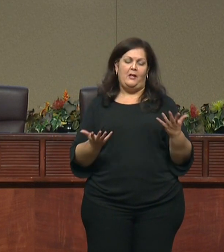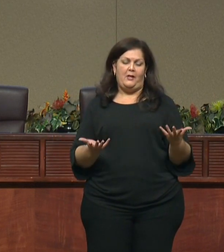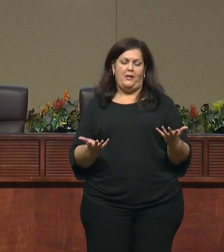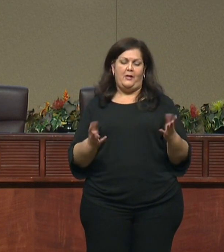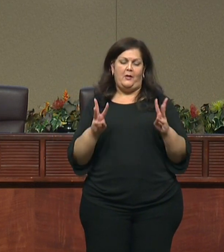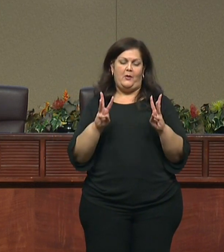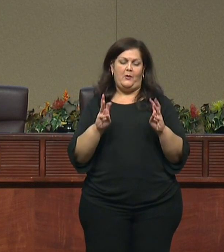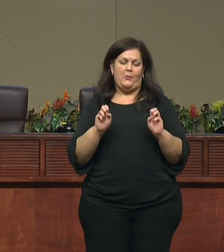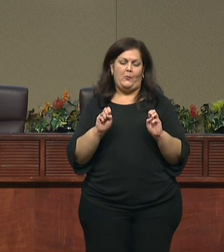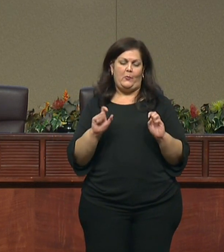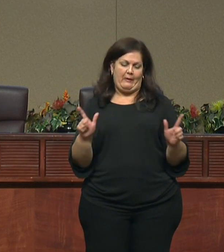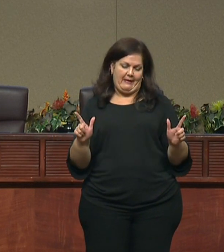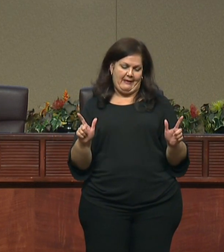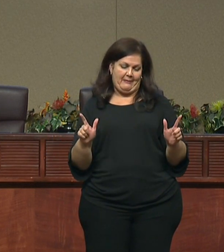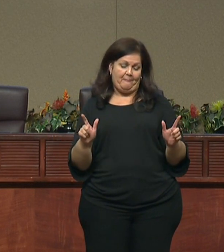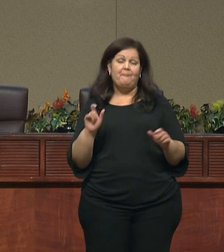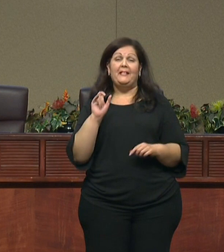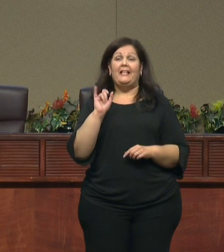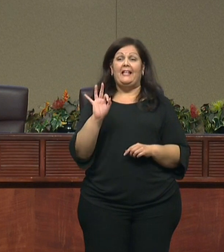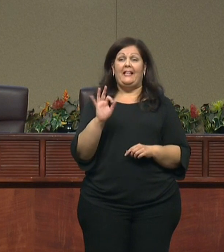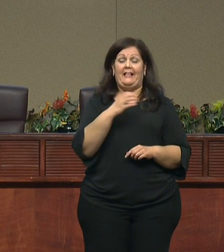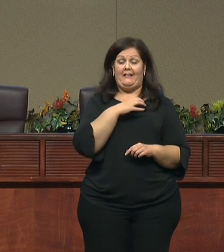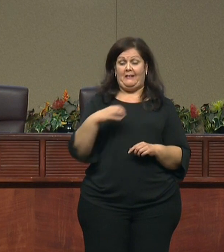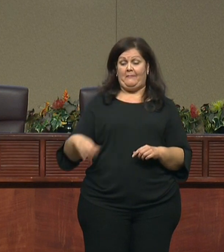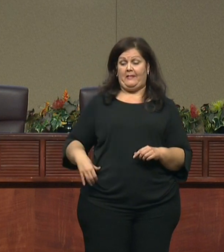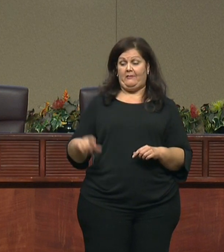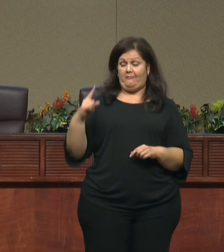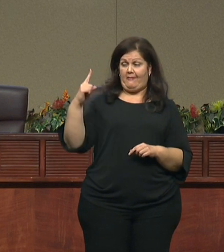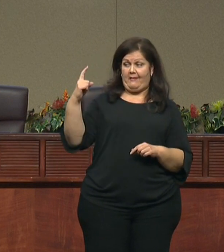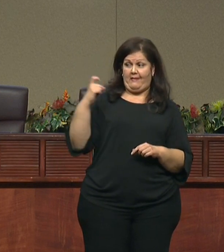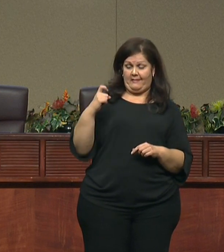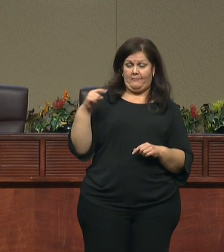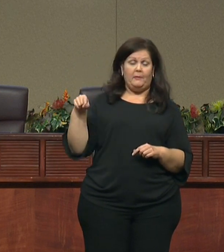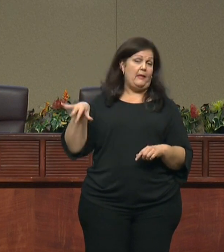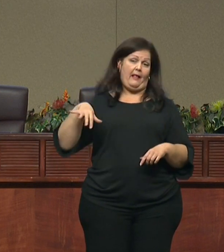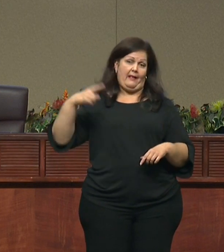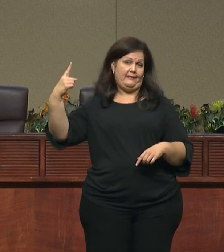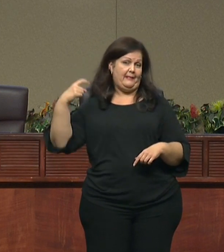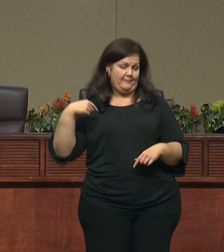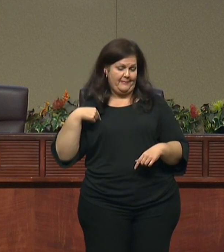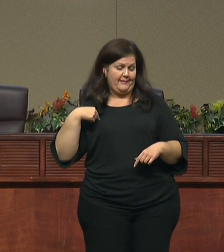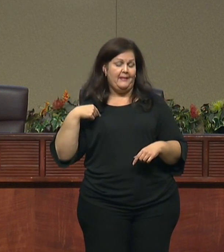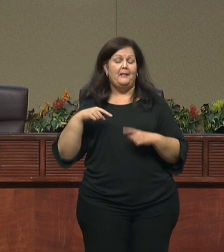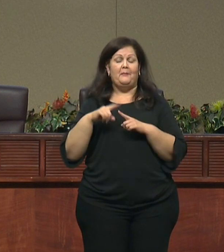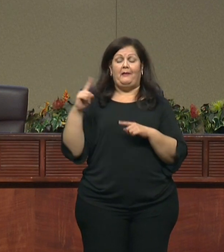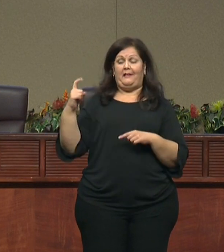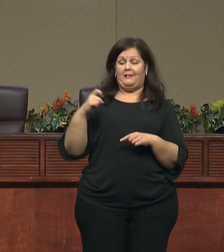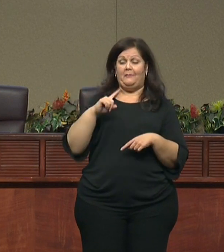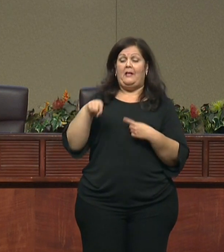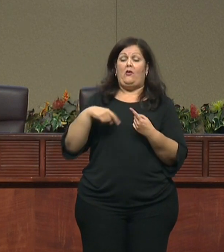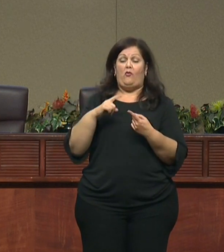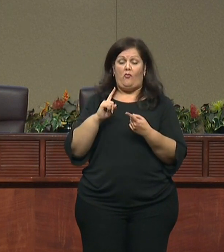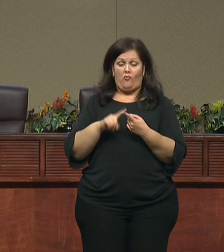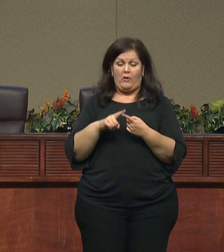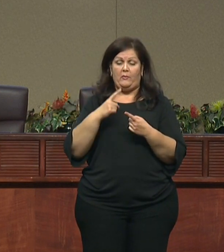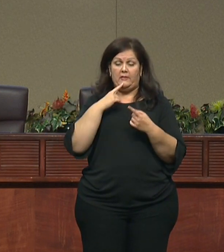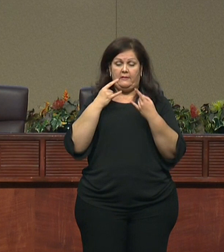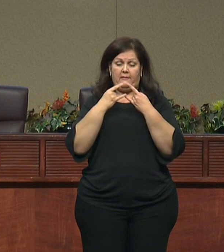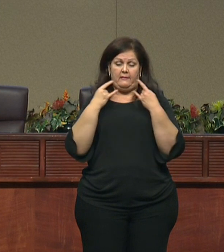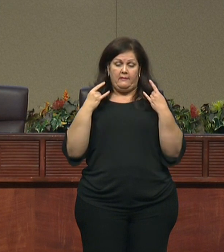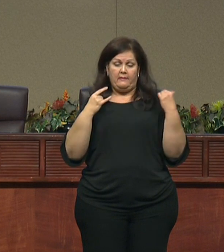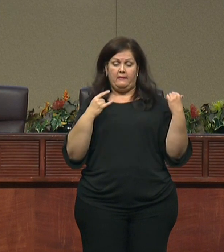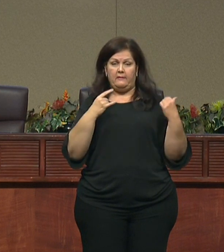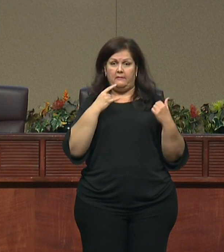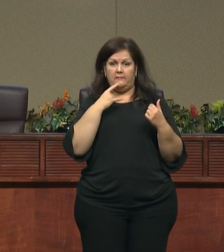So if the mayor were to ask me, and he has not, when to lift the executive order, I would say after we have